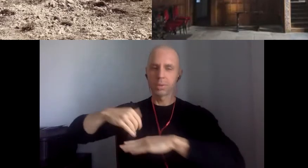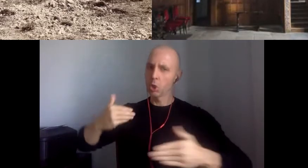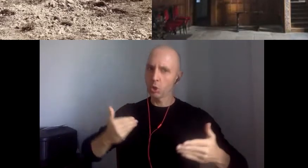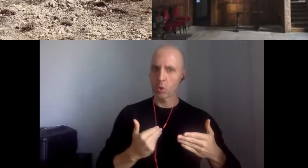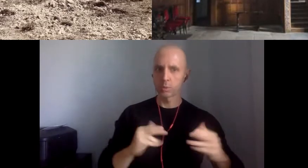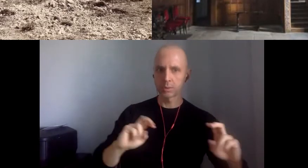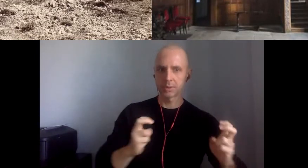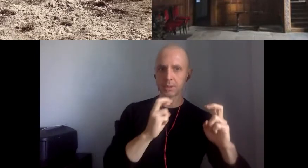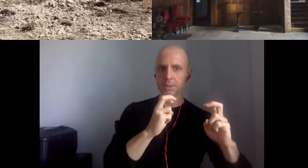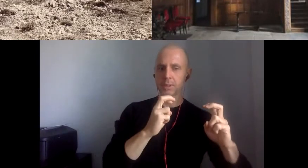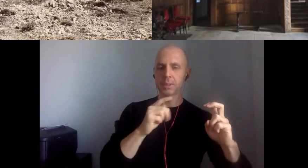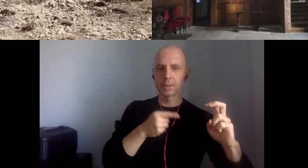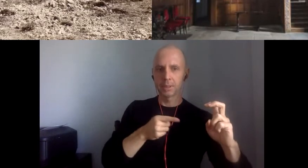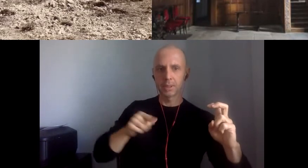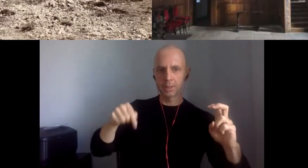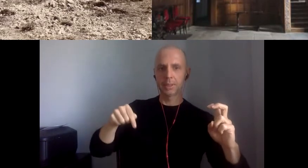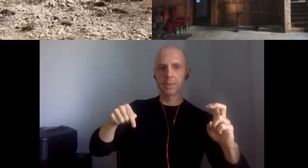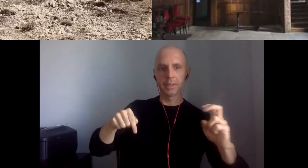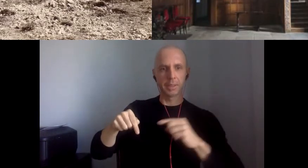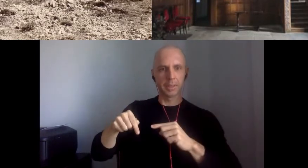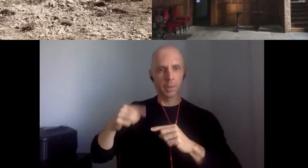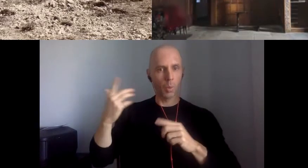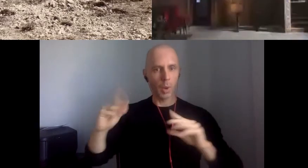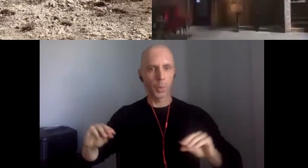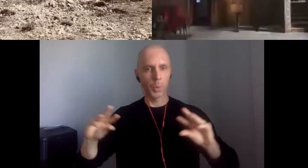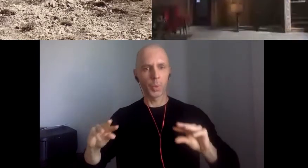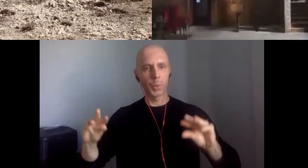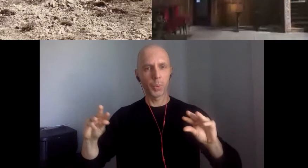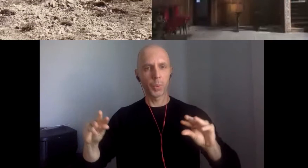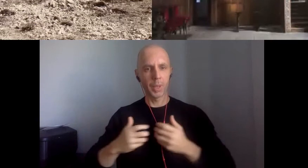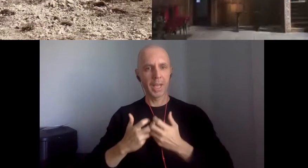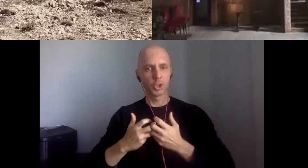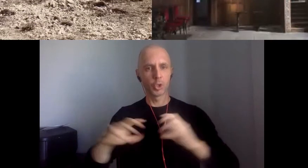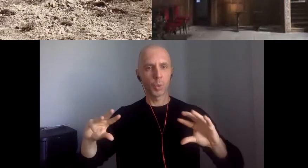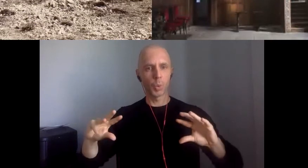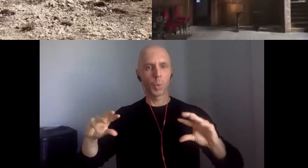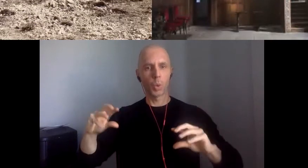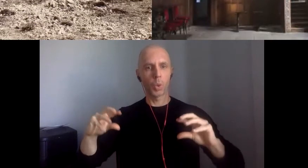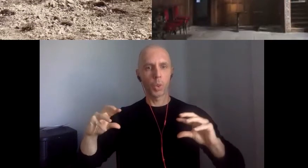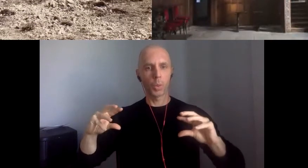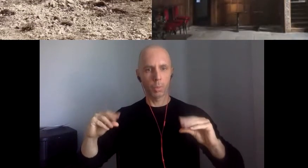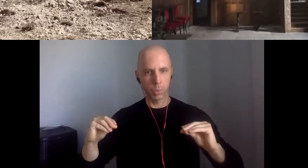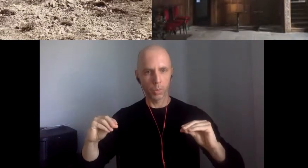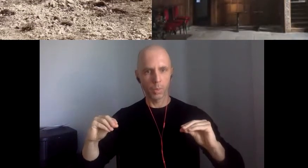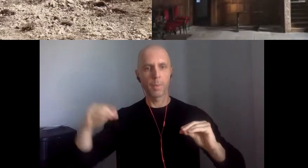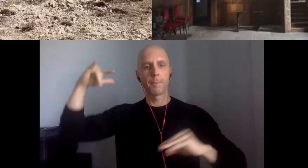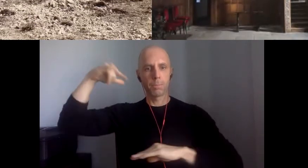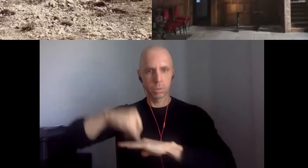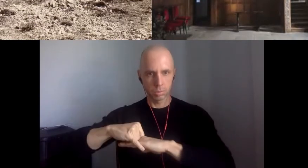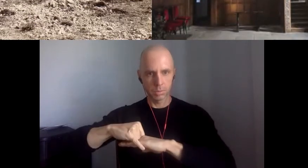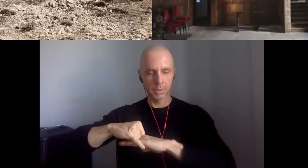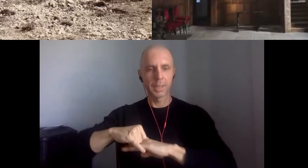castle, probably as the result of engine failure. The other thing about the Doodlebugs was that